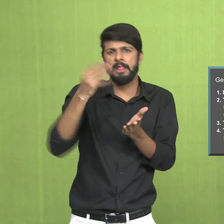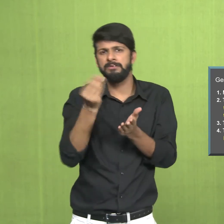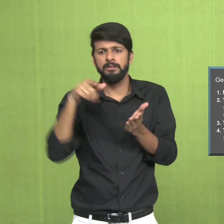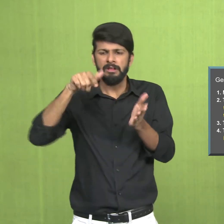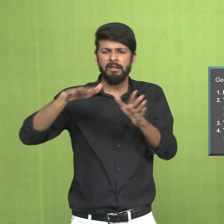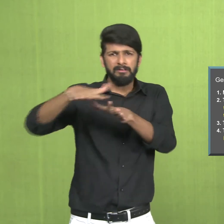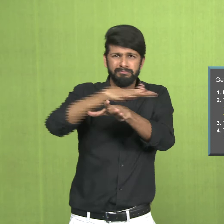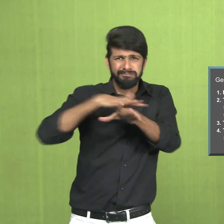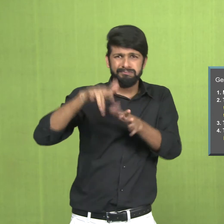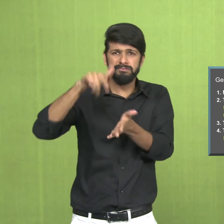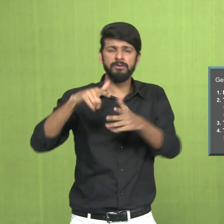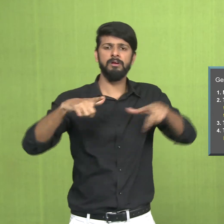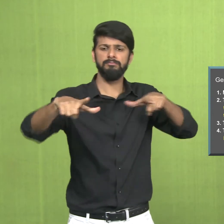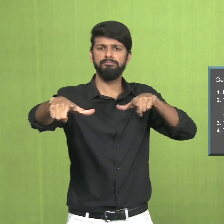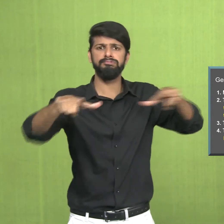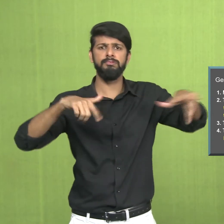Mesopotamian civilizations.